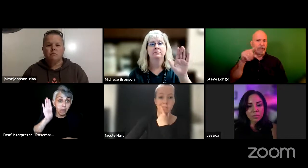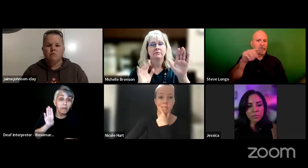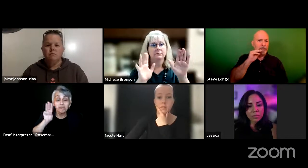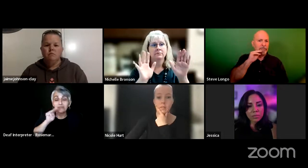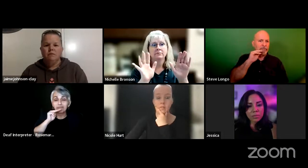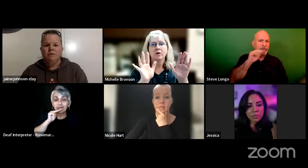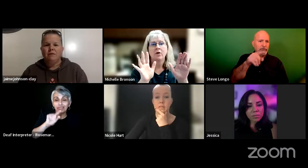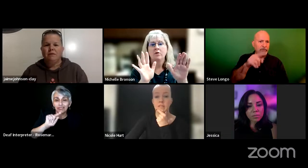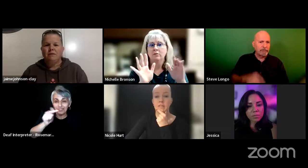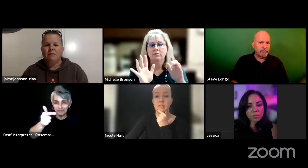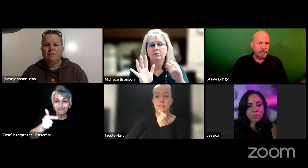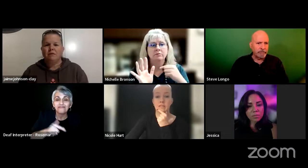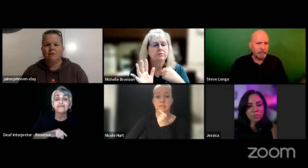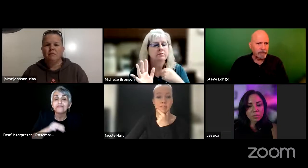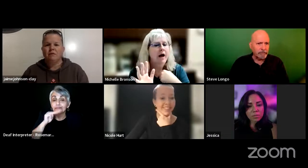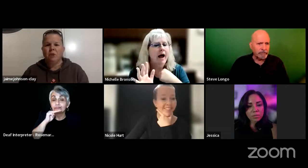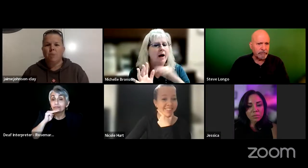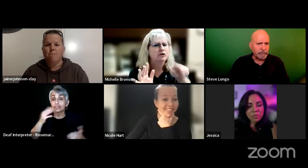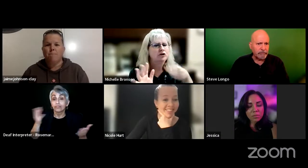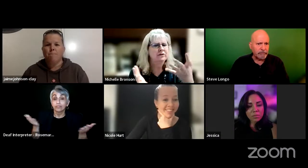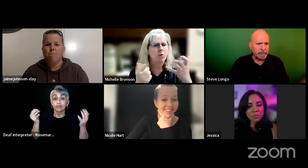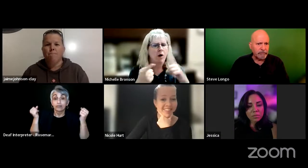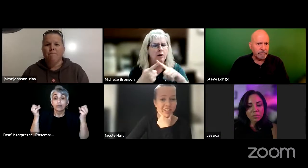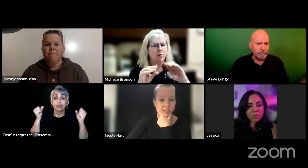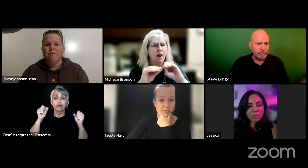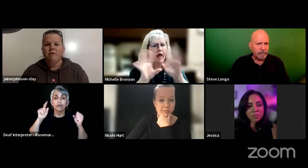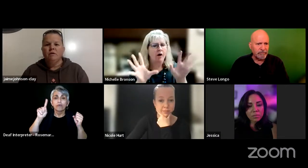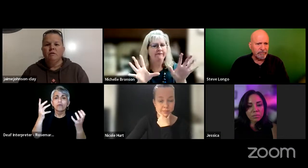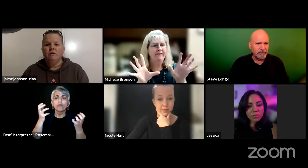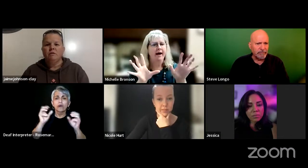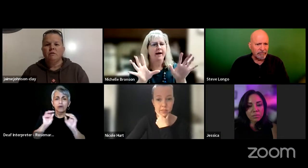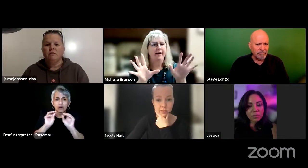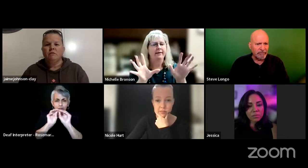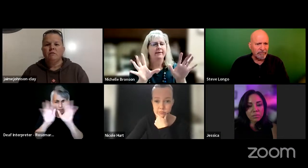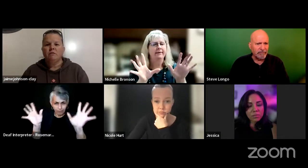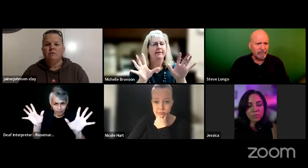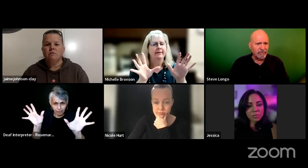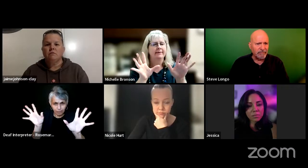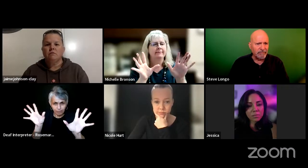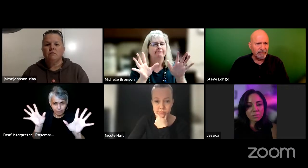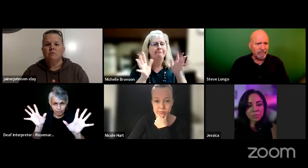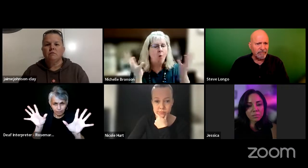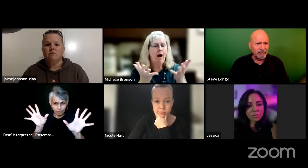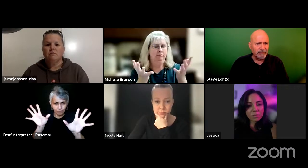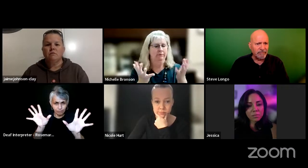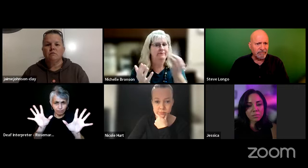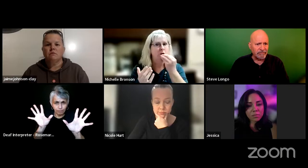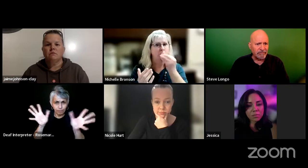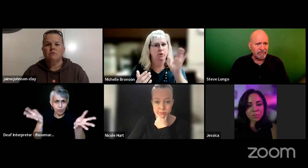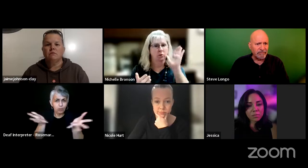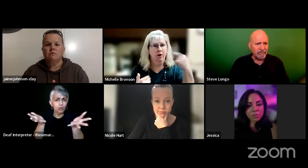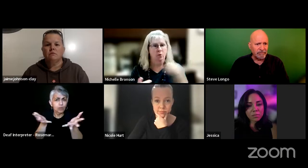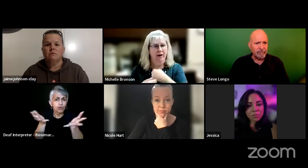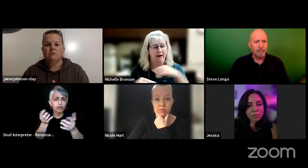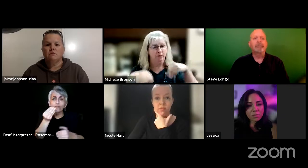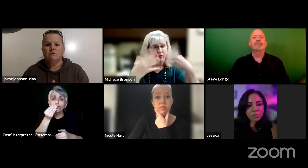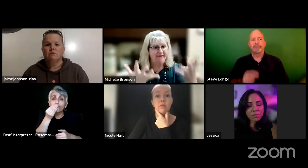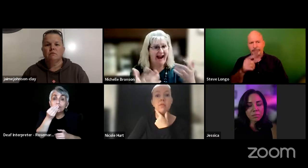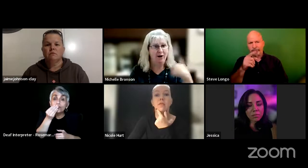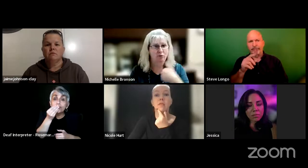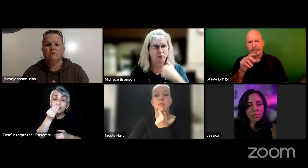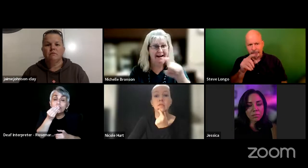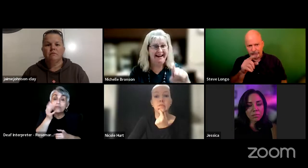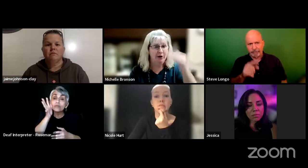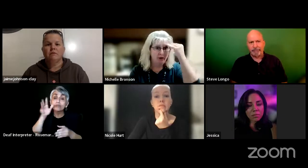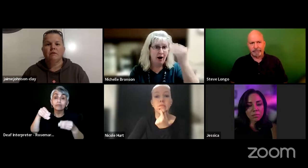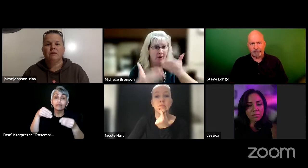up. Yes, this is Michelle here. I was just wanting to clarify,